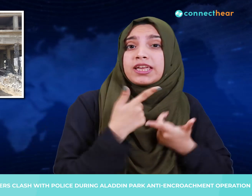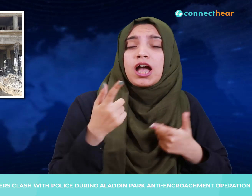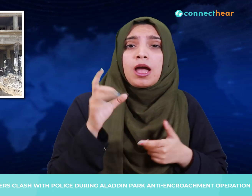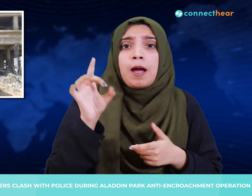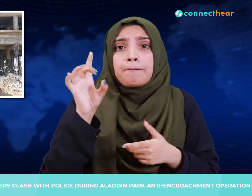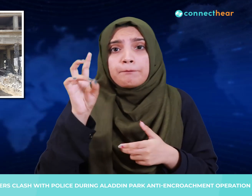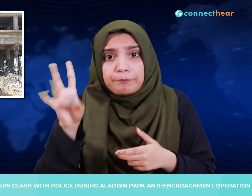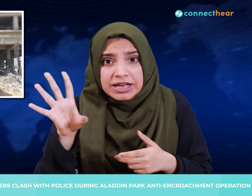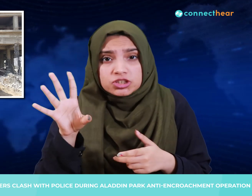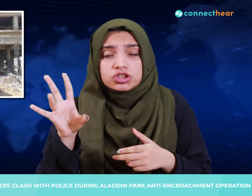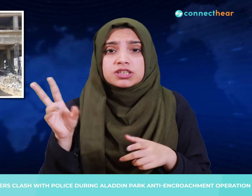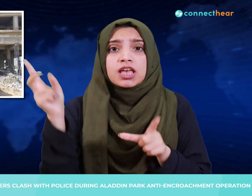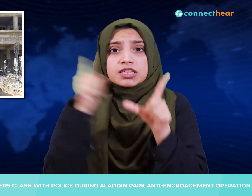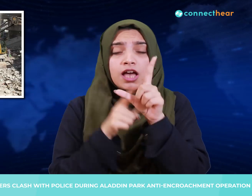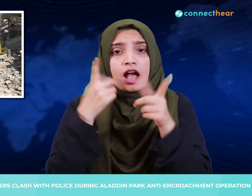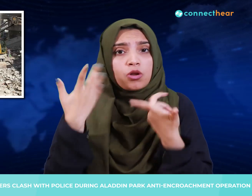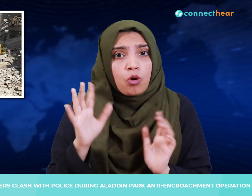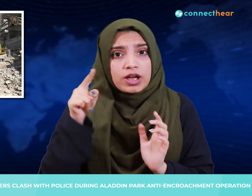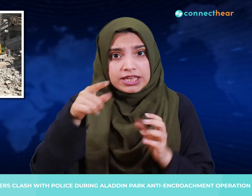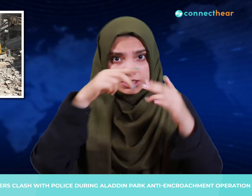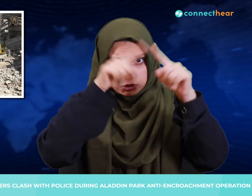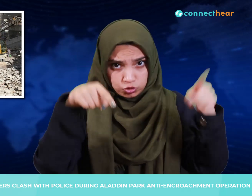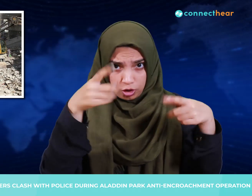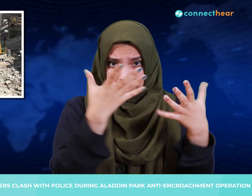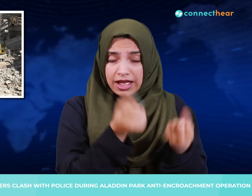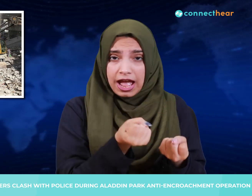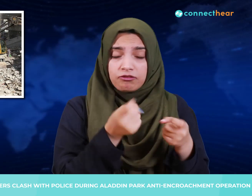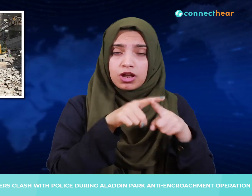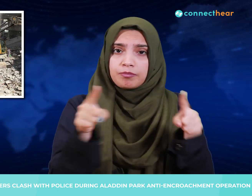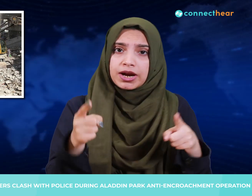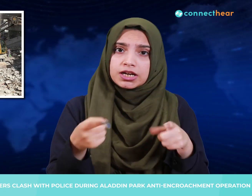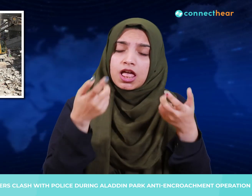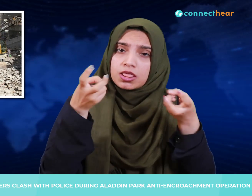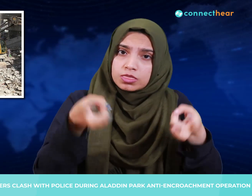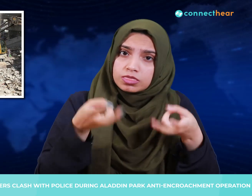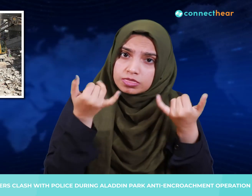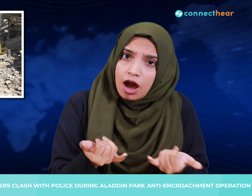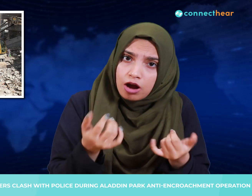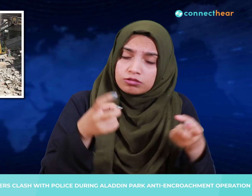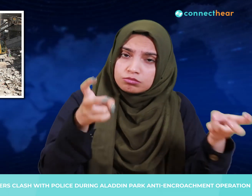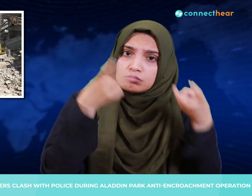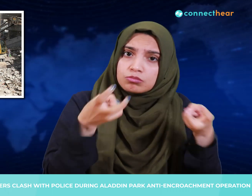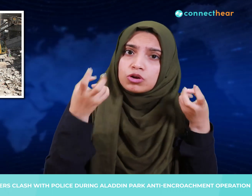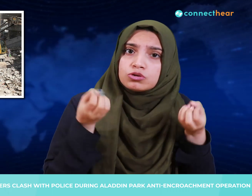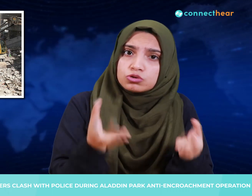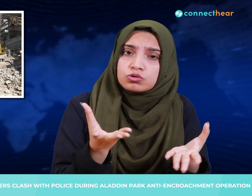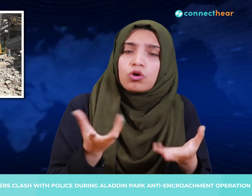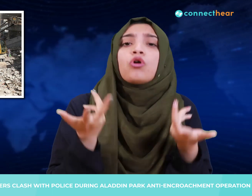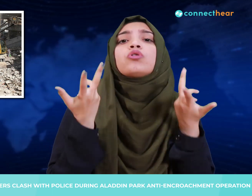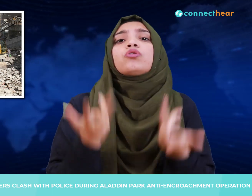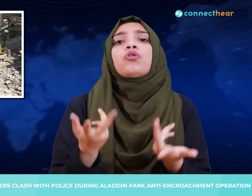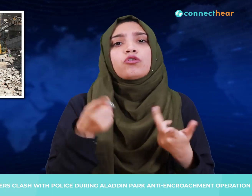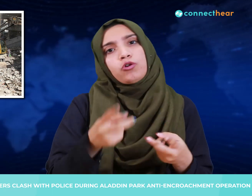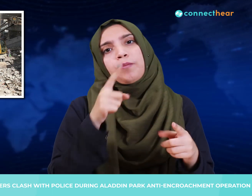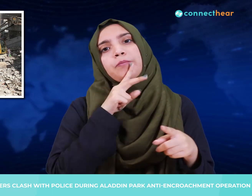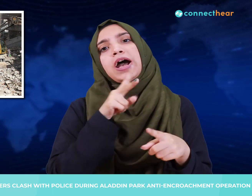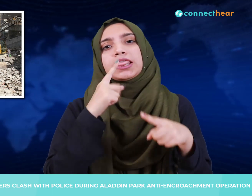any prior notice. "We will not leave our place under any circumstances and will not allow the operation to